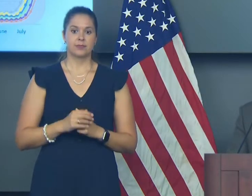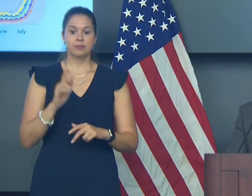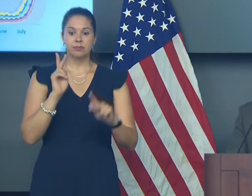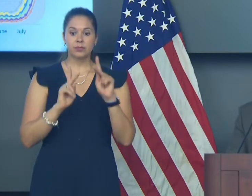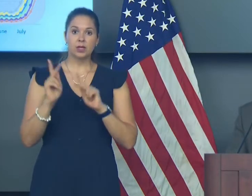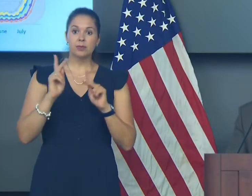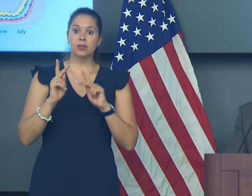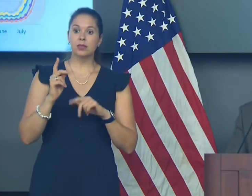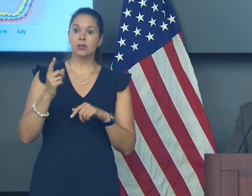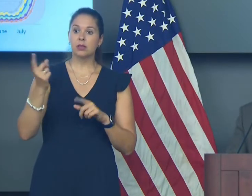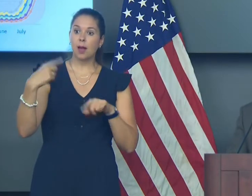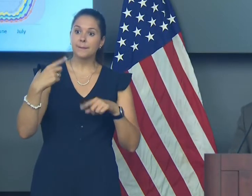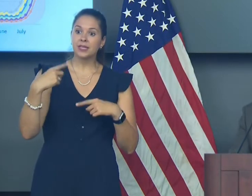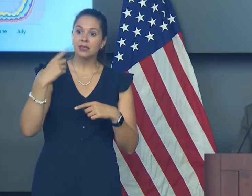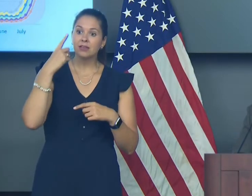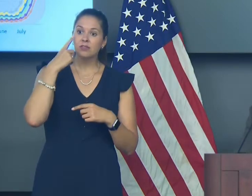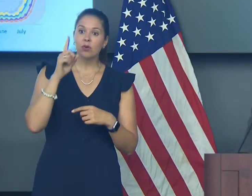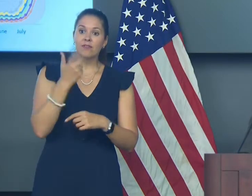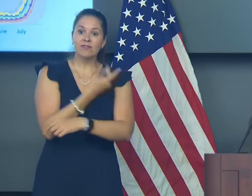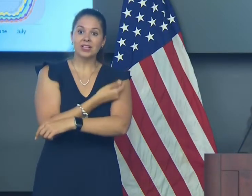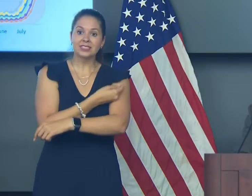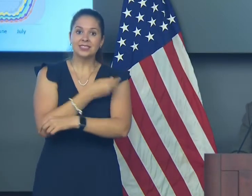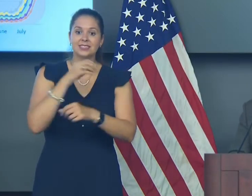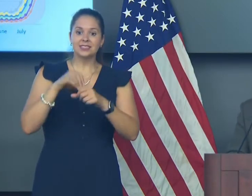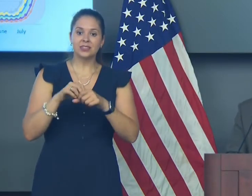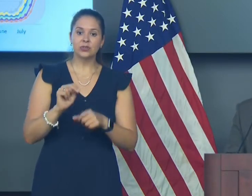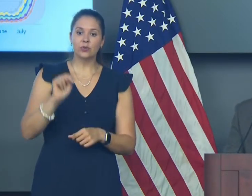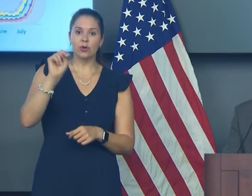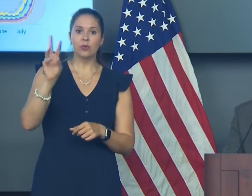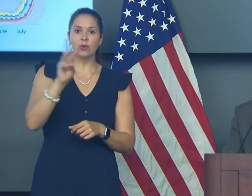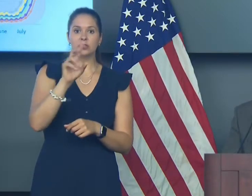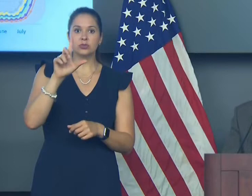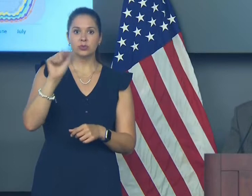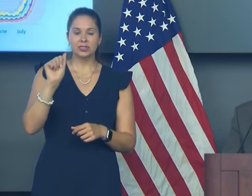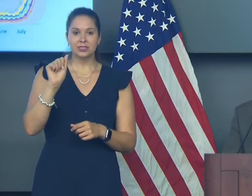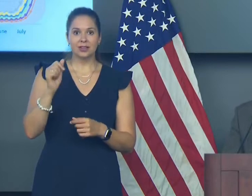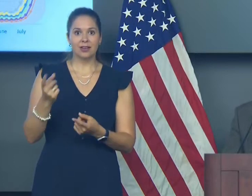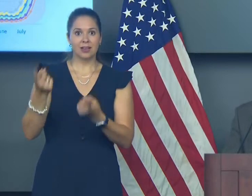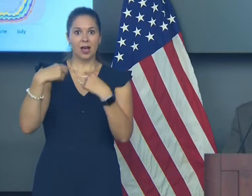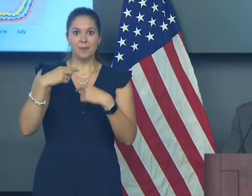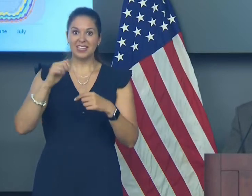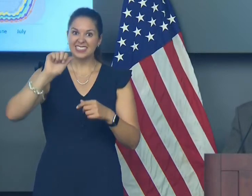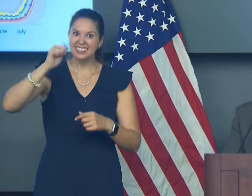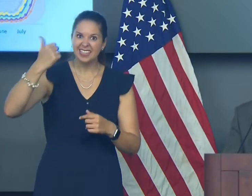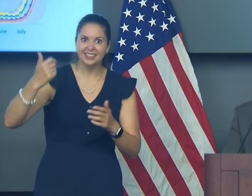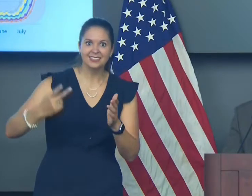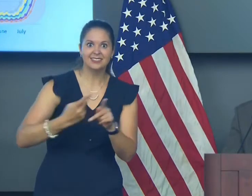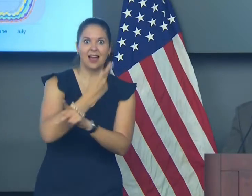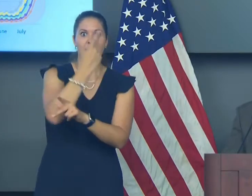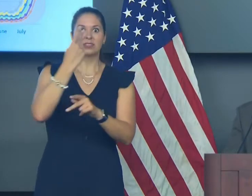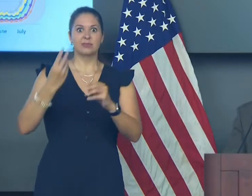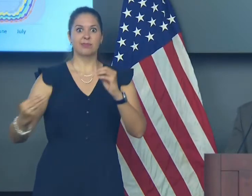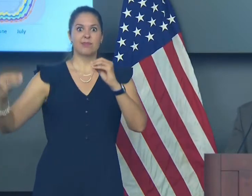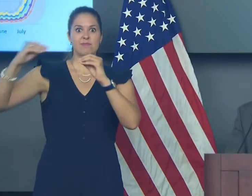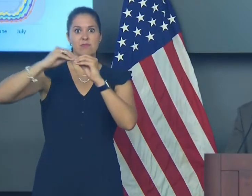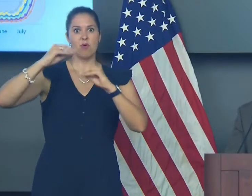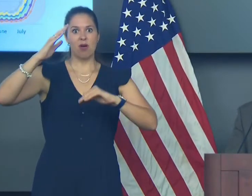Folks who are coming for vaccines up in Northwest Louisiana are coming now tenfold more than they were a month